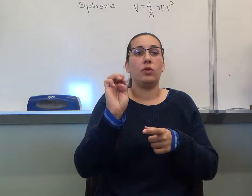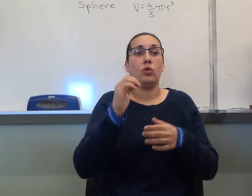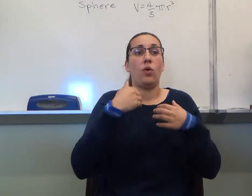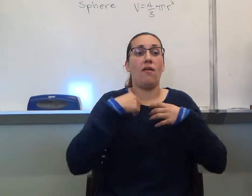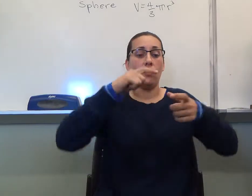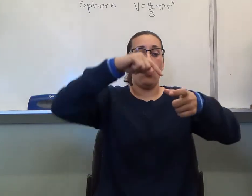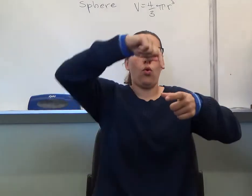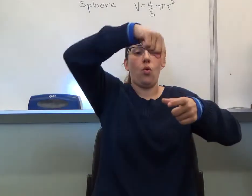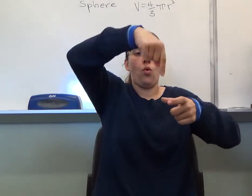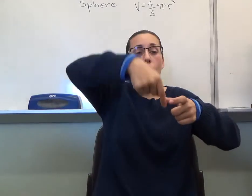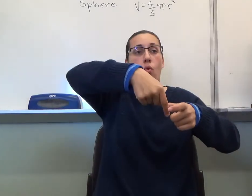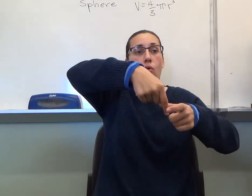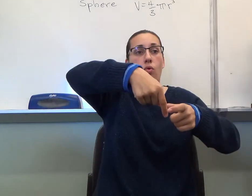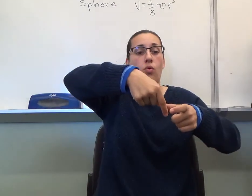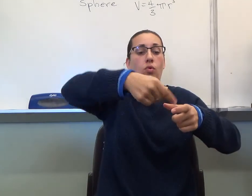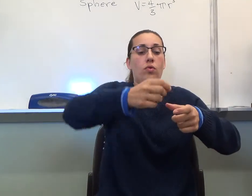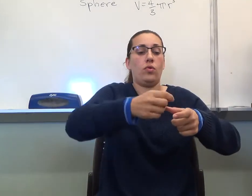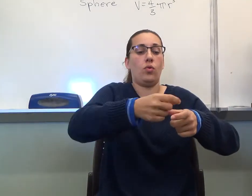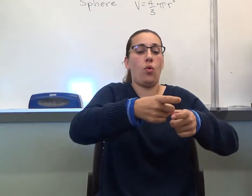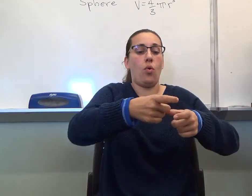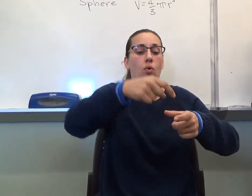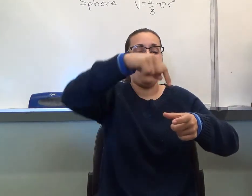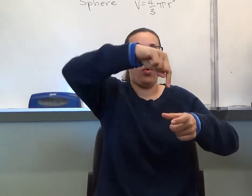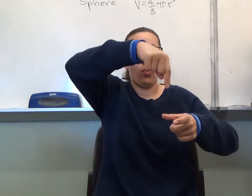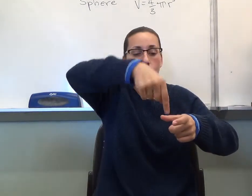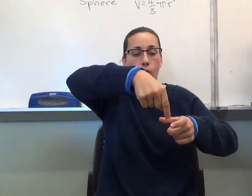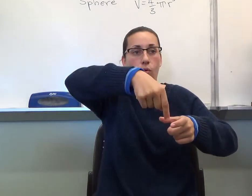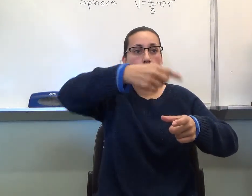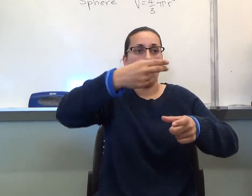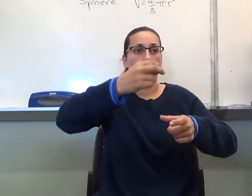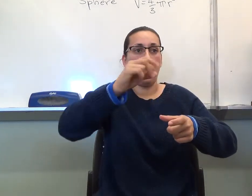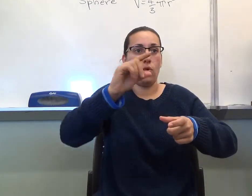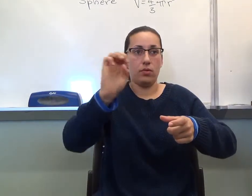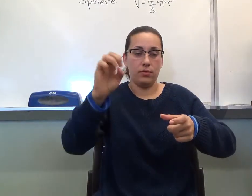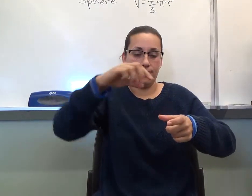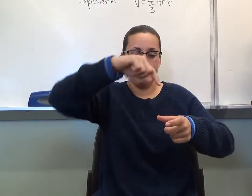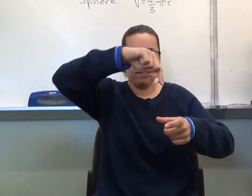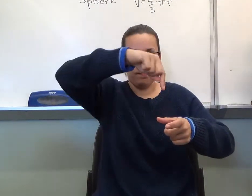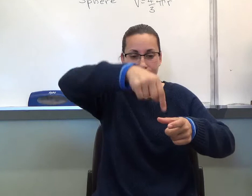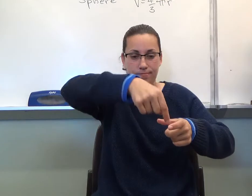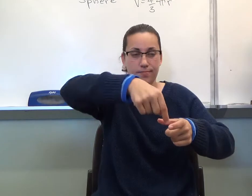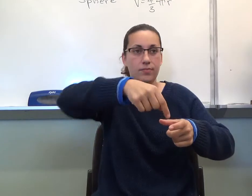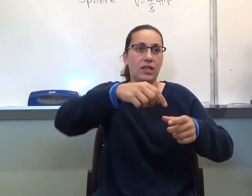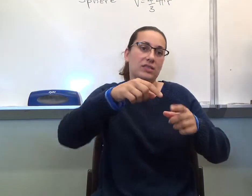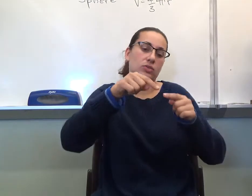right in the center. And that's a nice right circular cylinder.